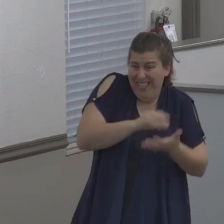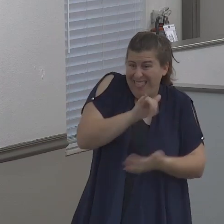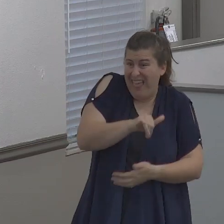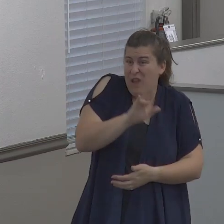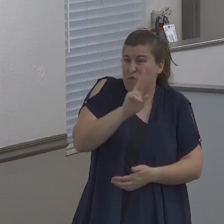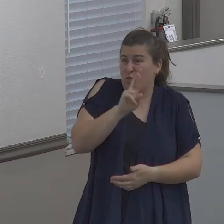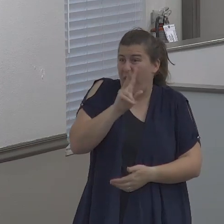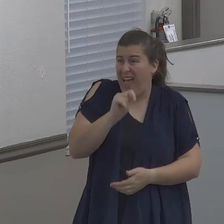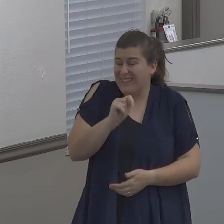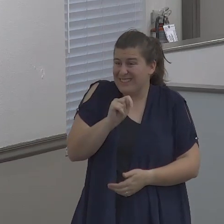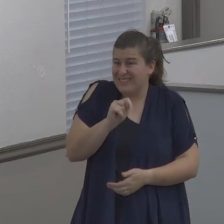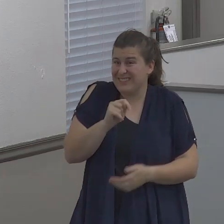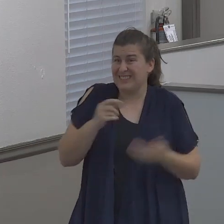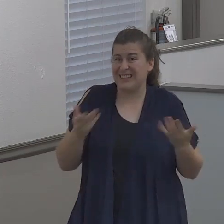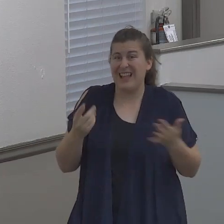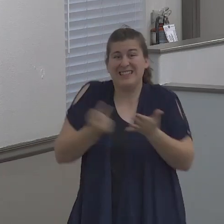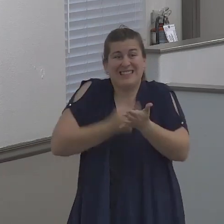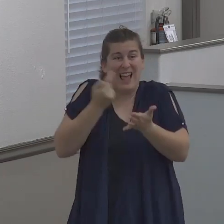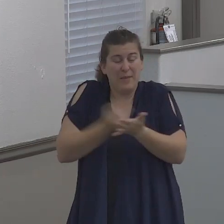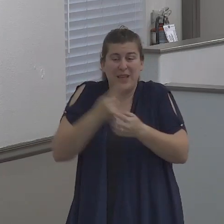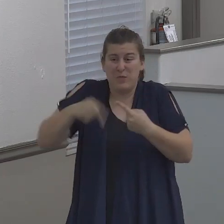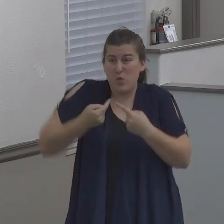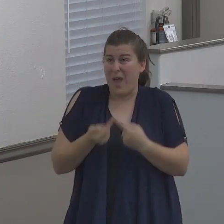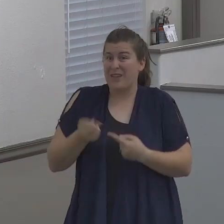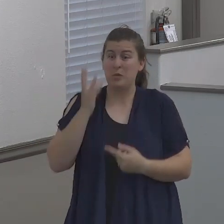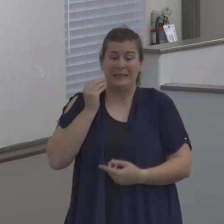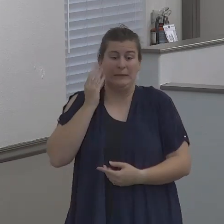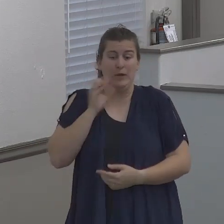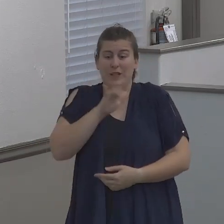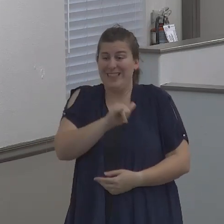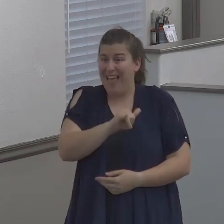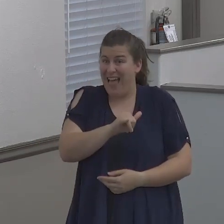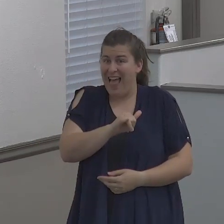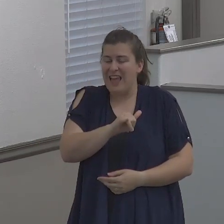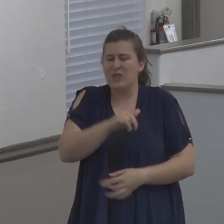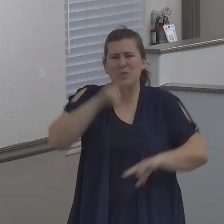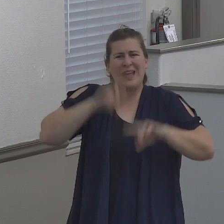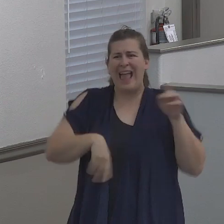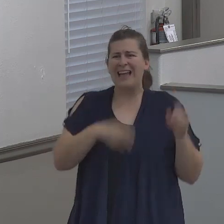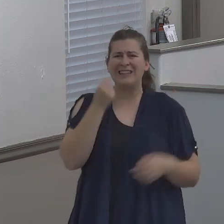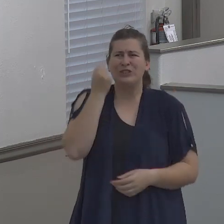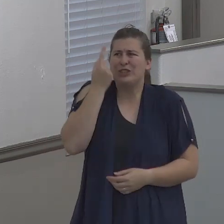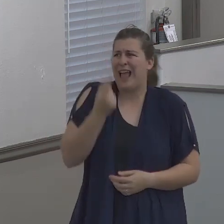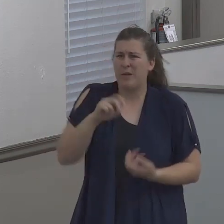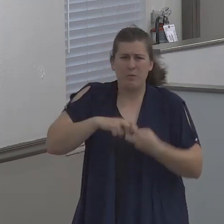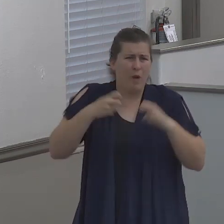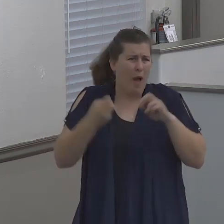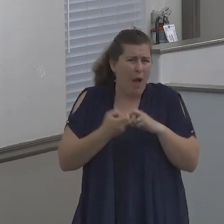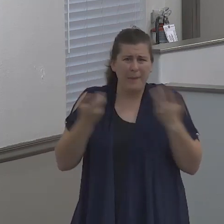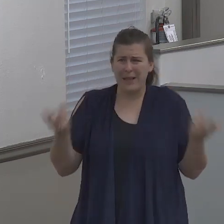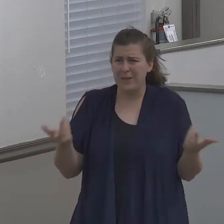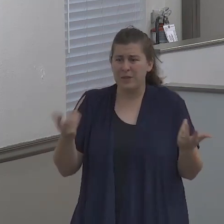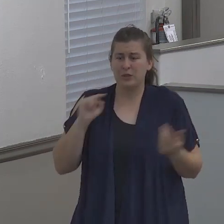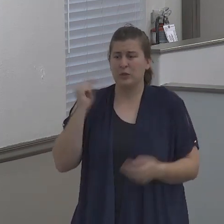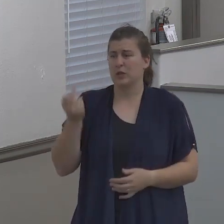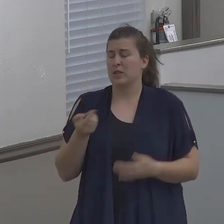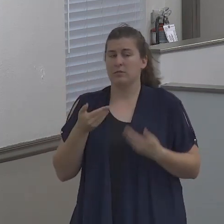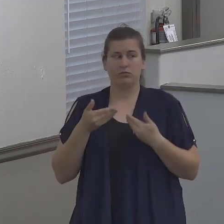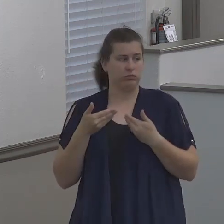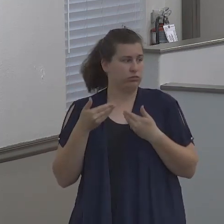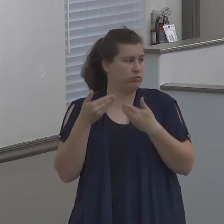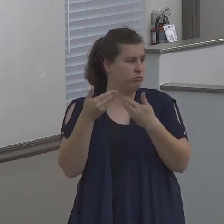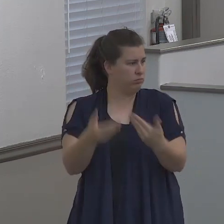not even recognize we're in it. And sometimes when you're in the rut, you can't see what the problem might